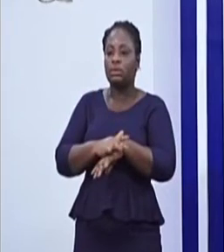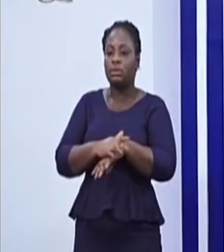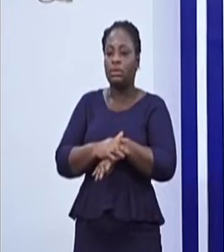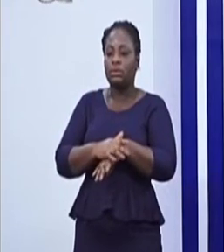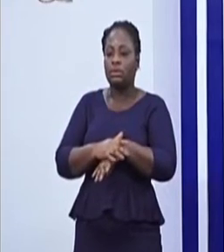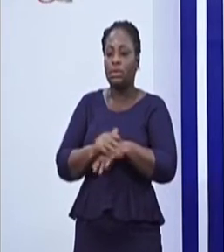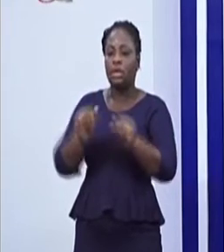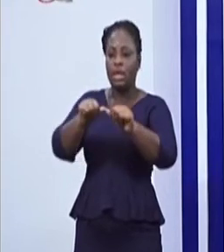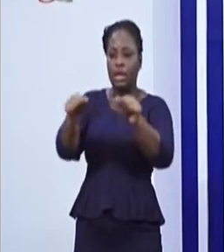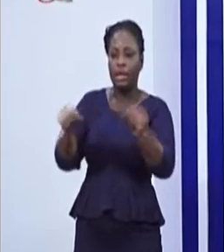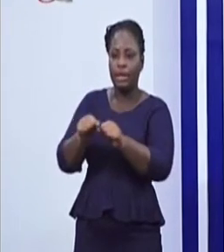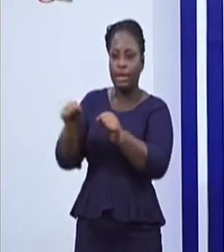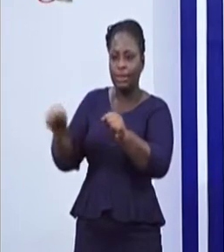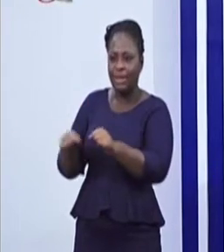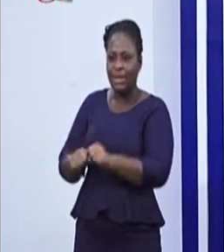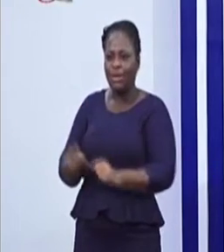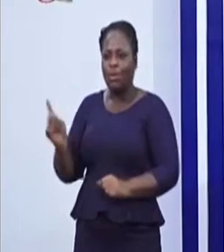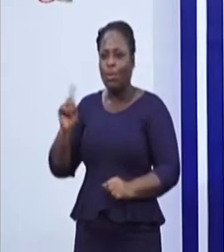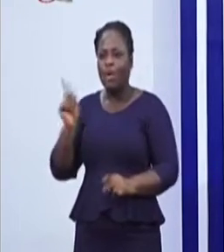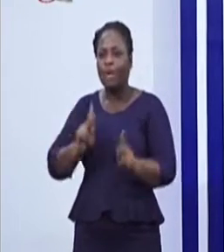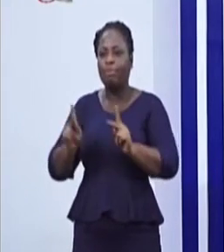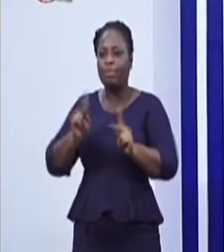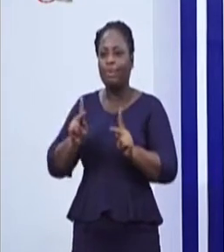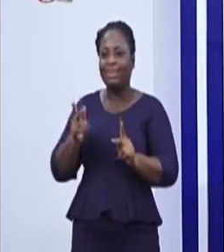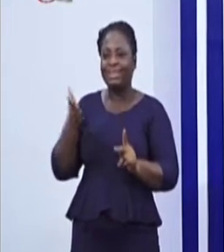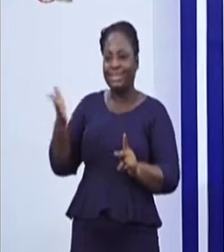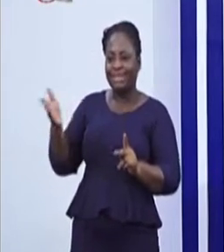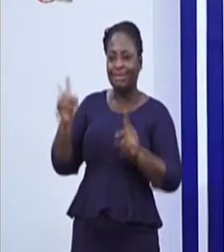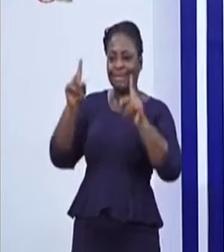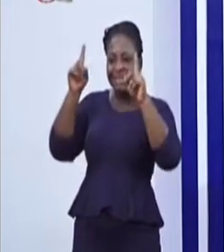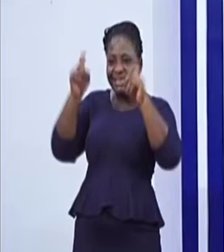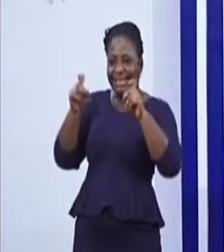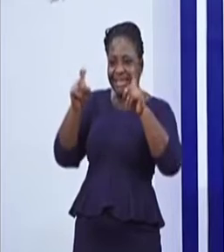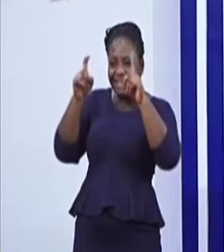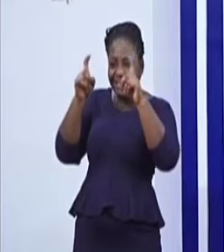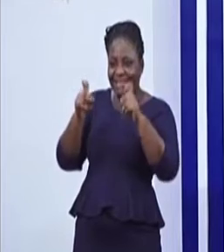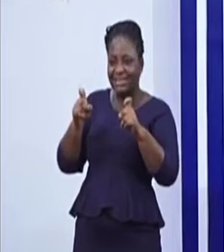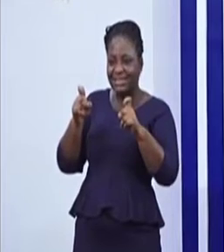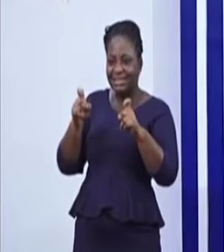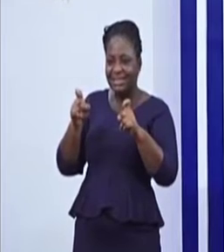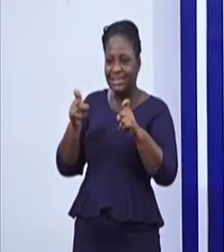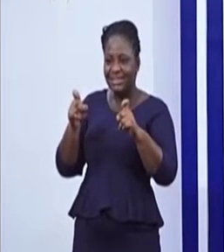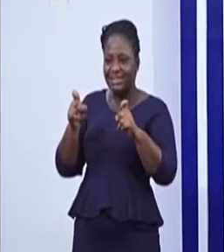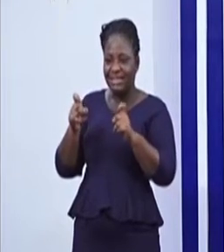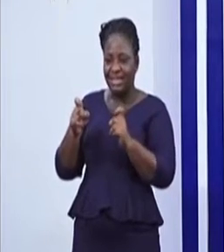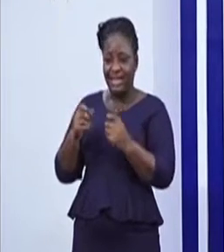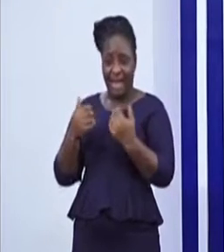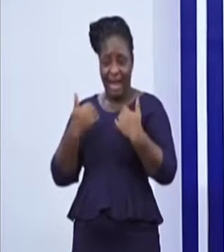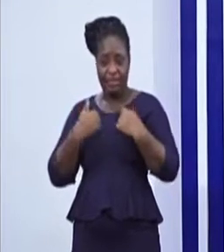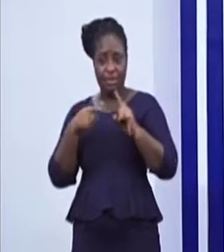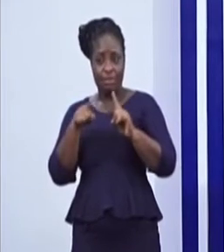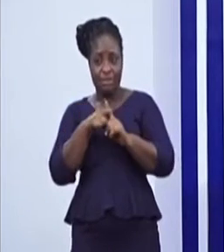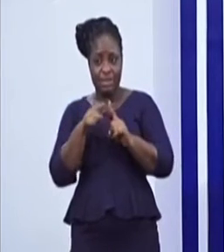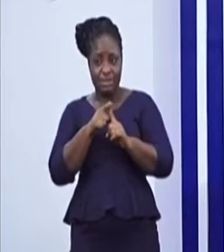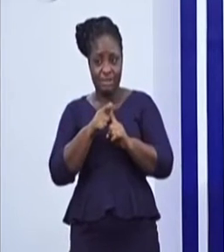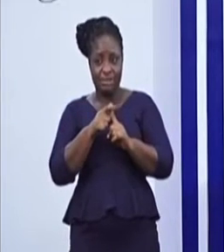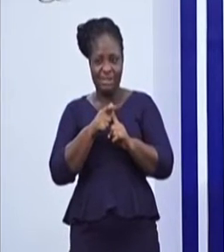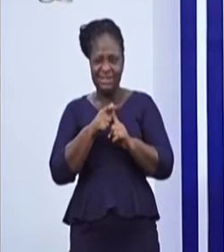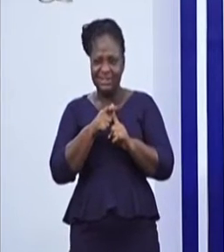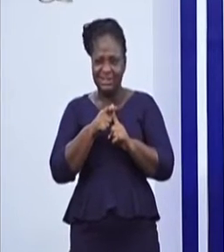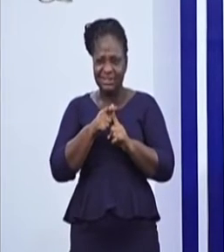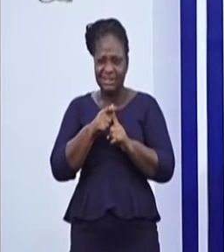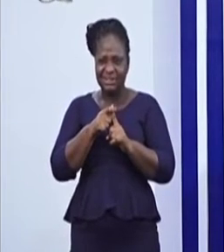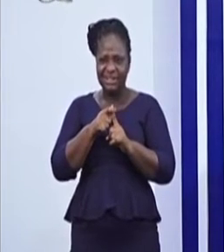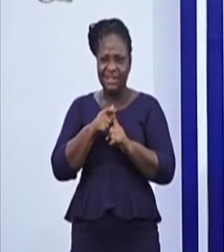neighborhoods where residents there are protesting the setting up of isolation centers. It's happened in quite a number